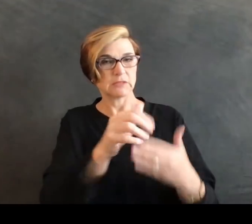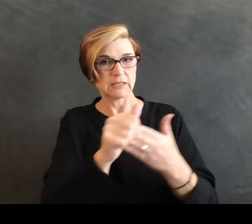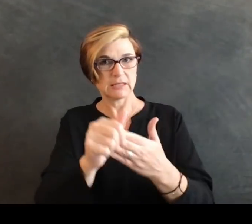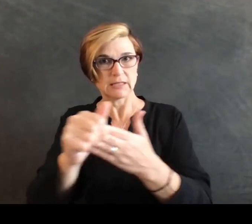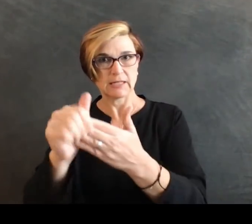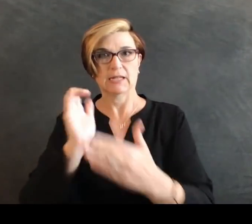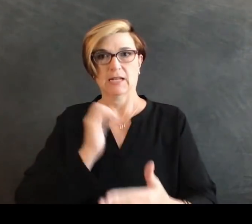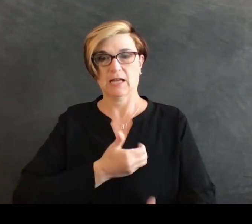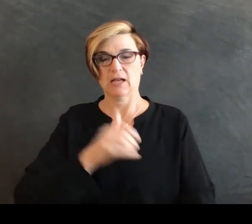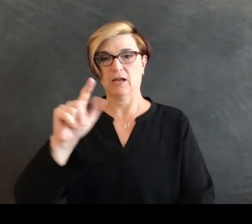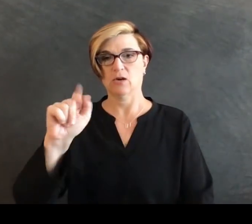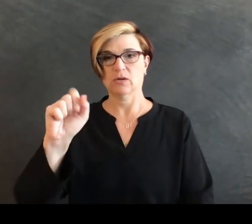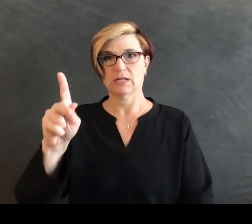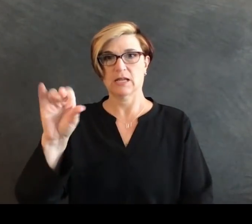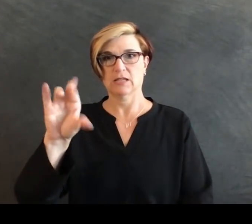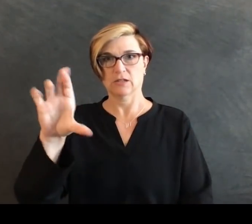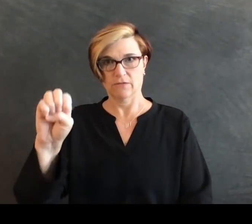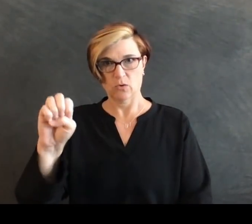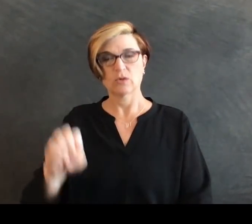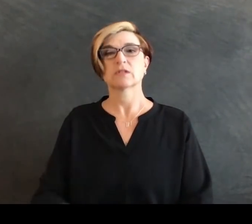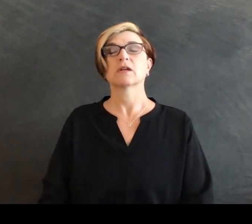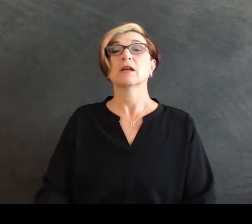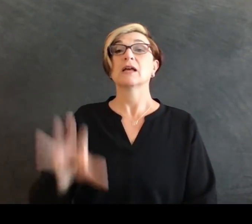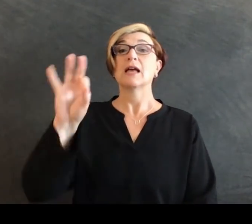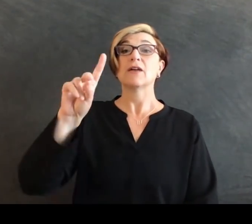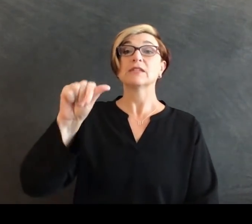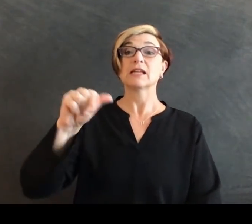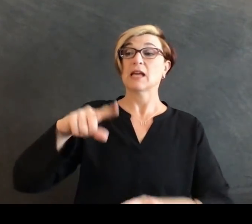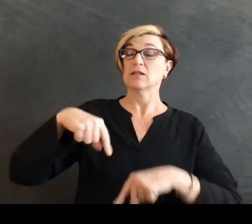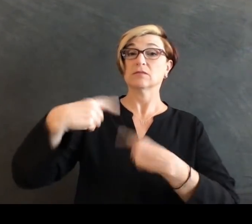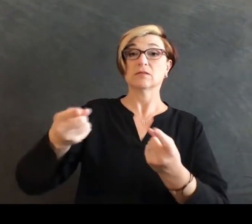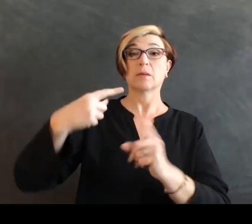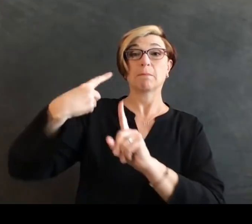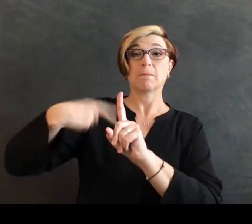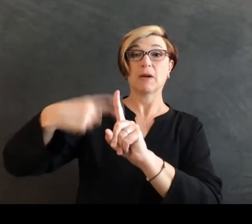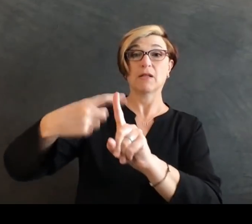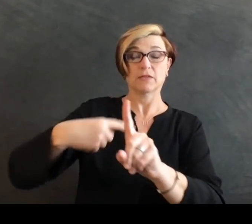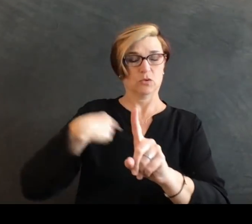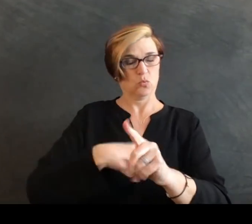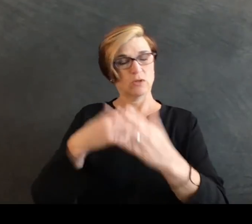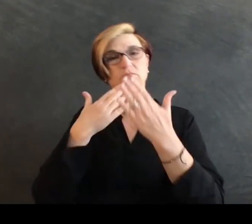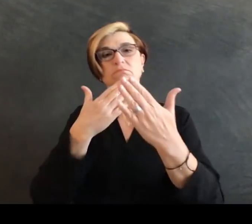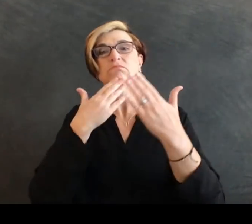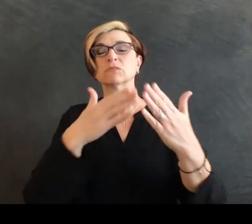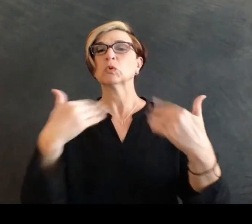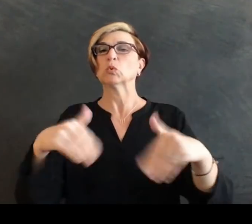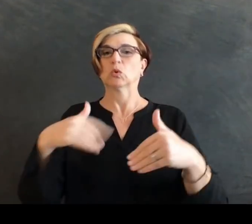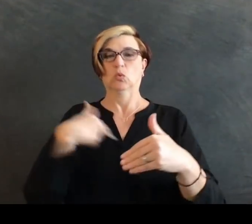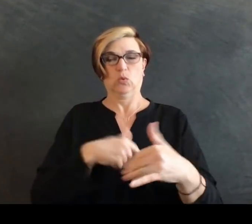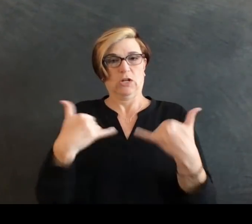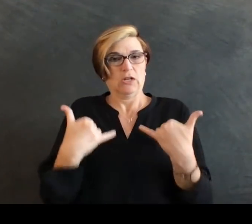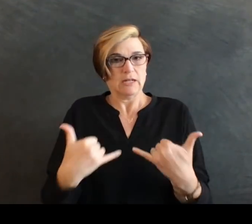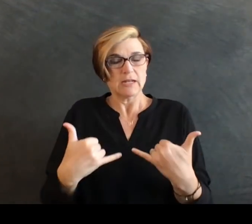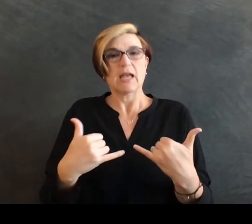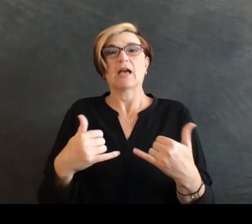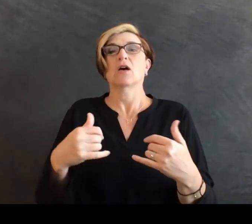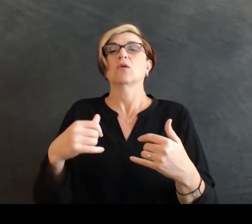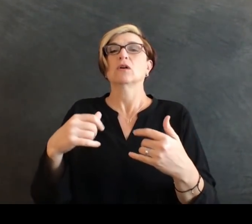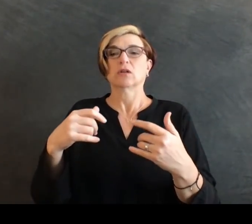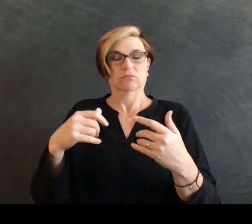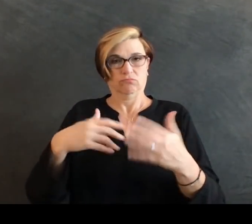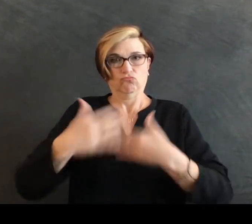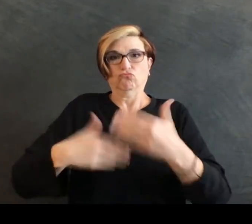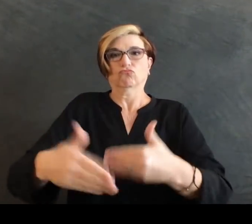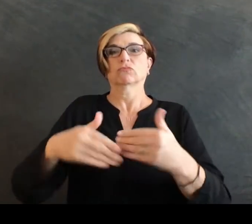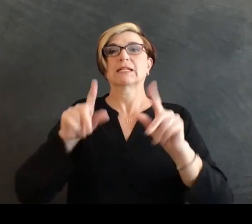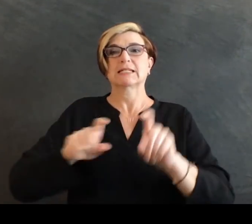work in the last few months to expedite the availability of testing in this country. I'm also incredibly appreciative of private industry's ingenuity and